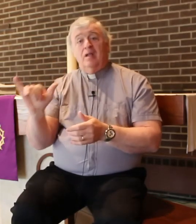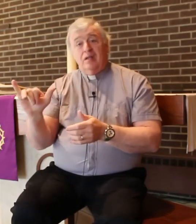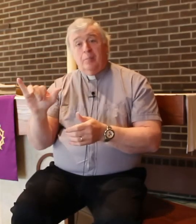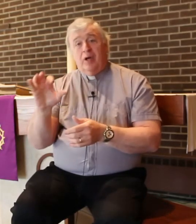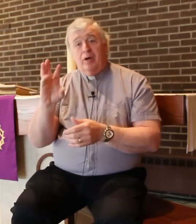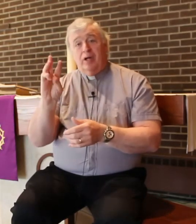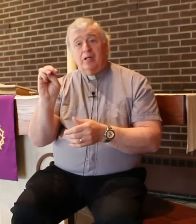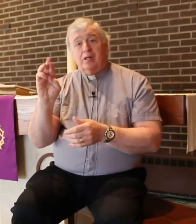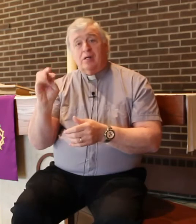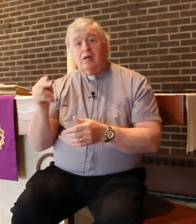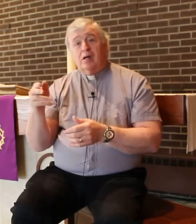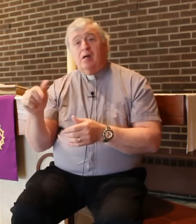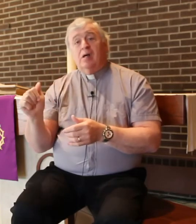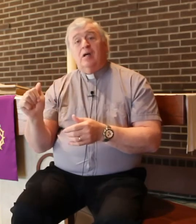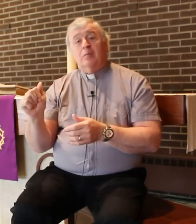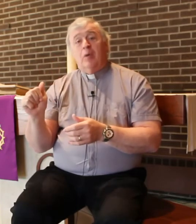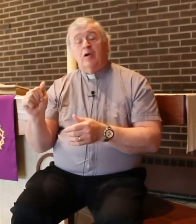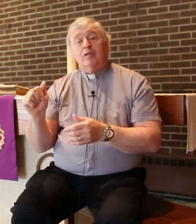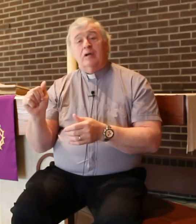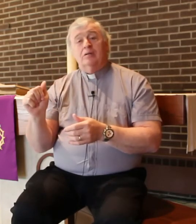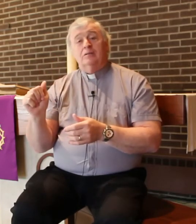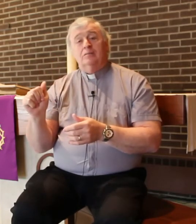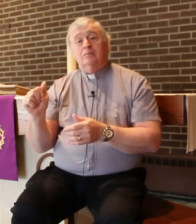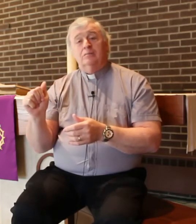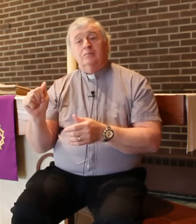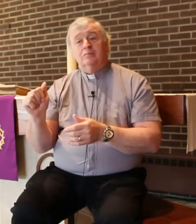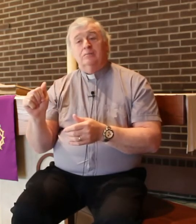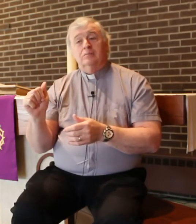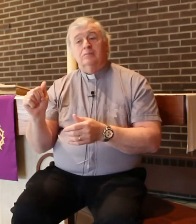that Mary and Martha